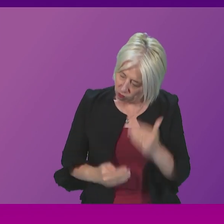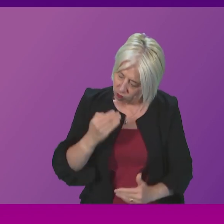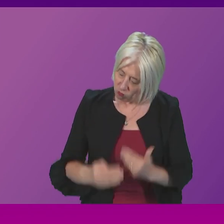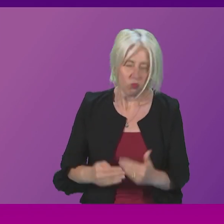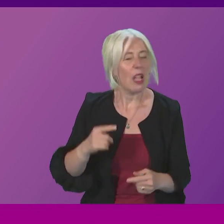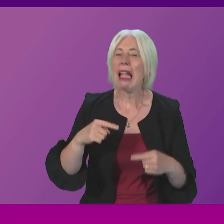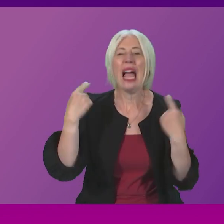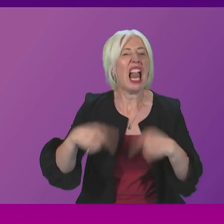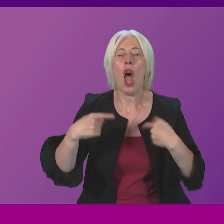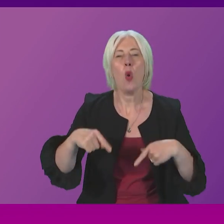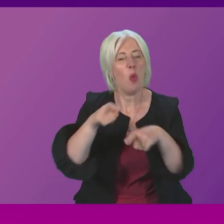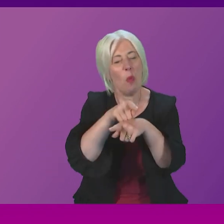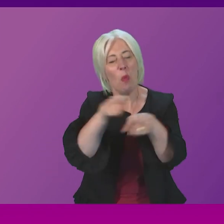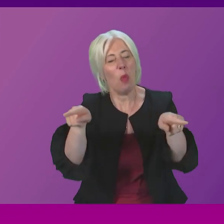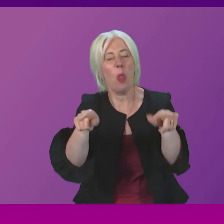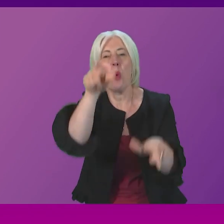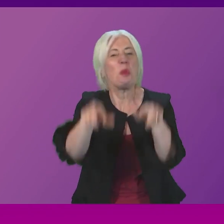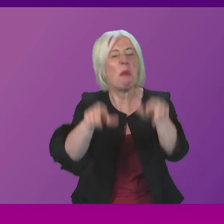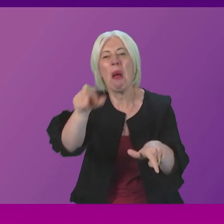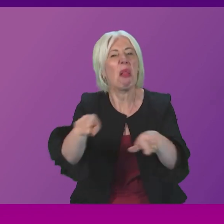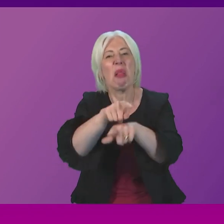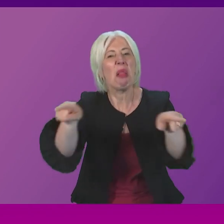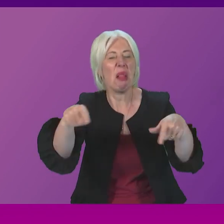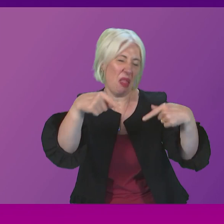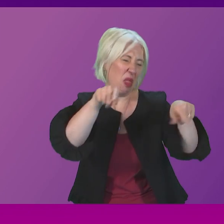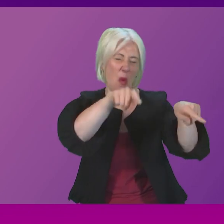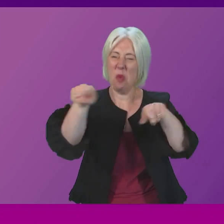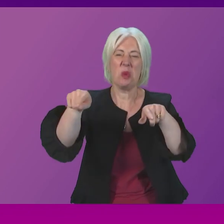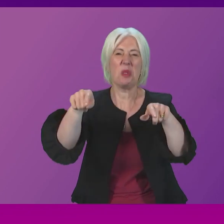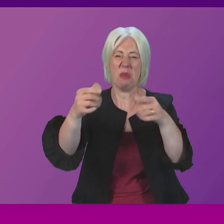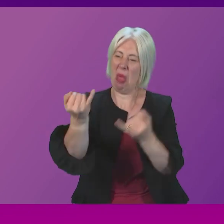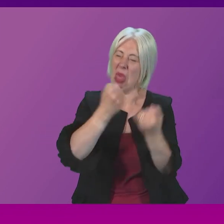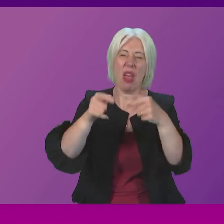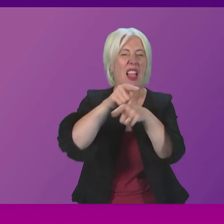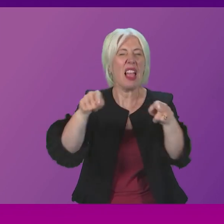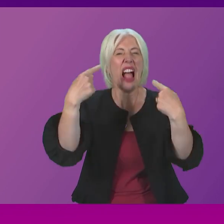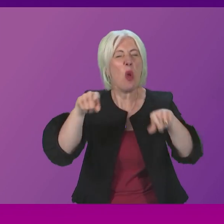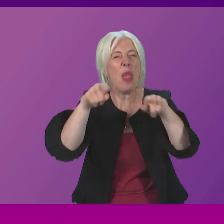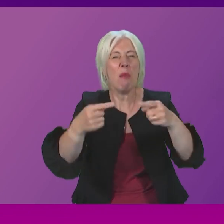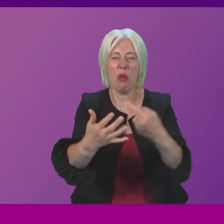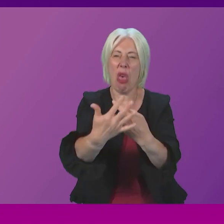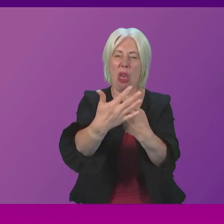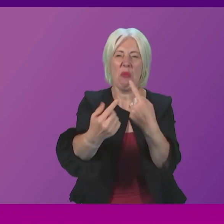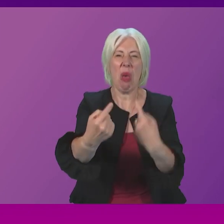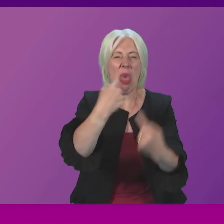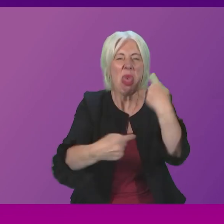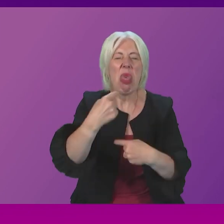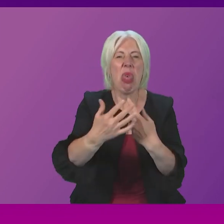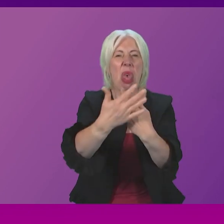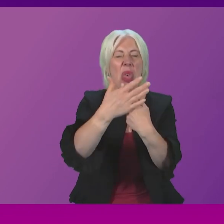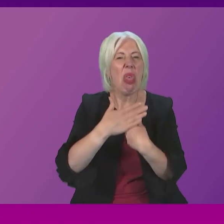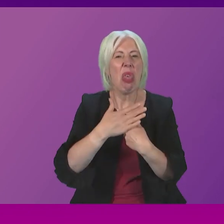let people of that kind of nature, that kind of hostile, abusive, very